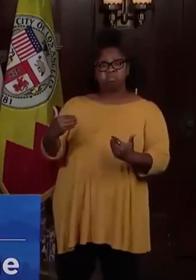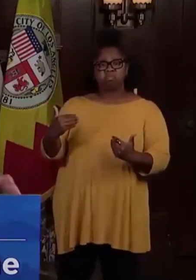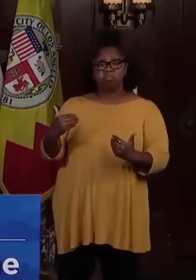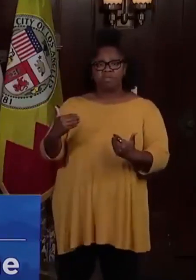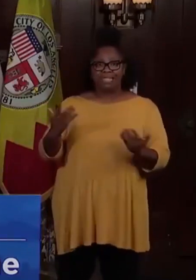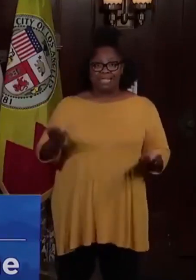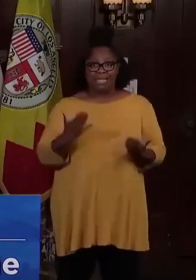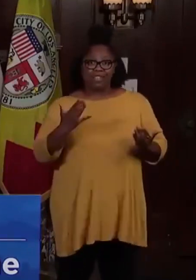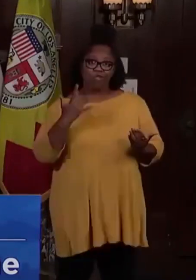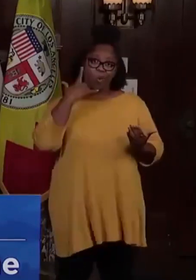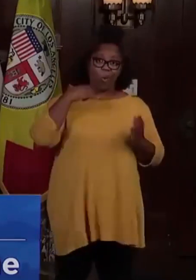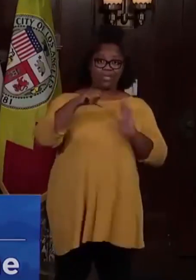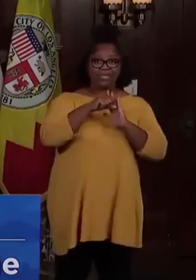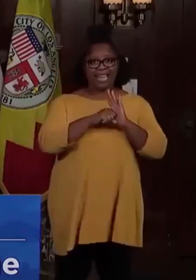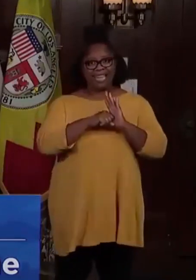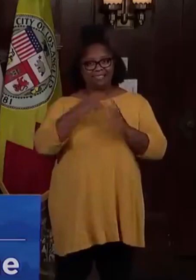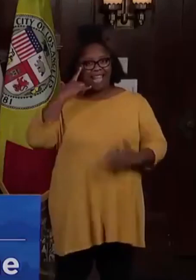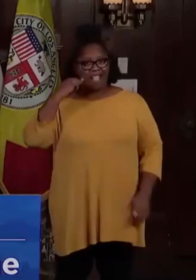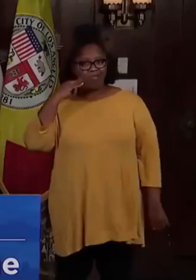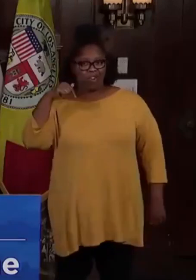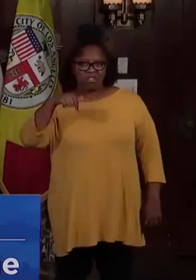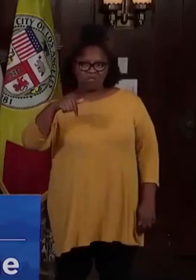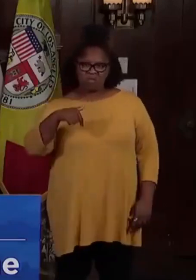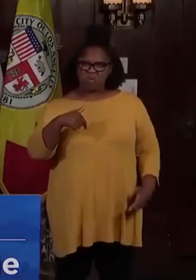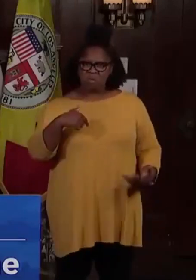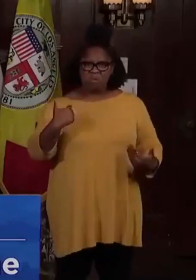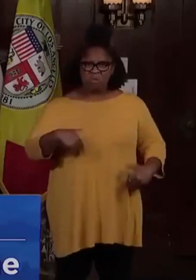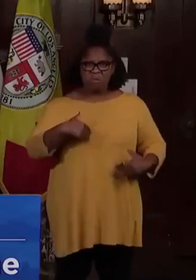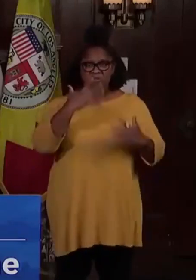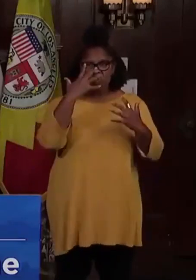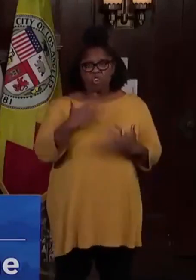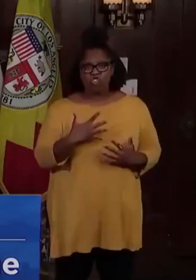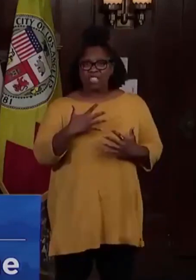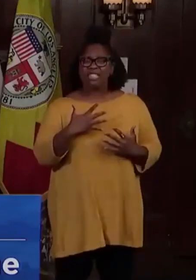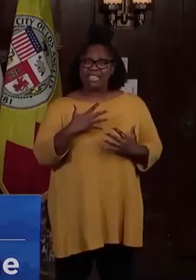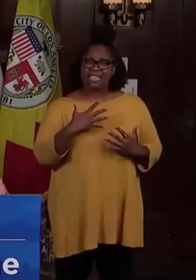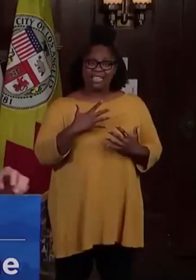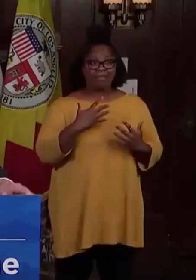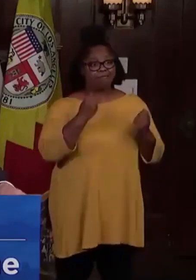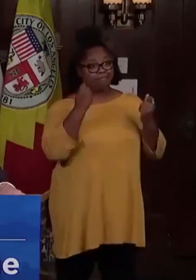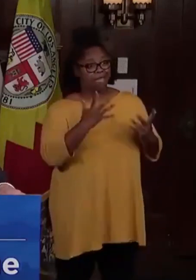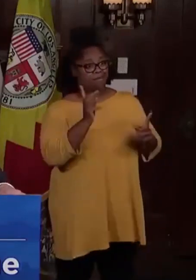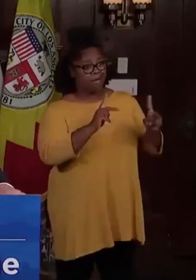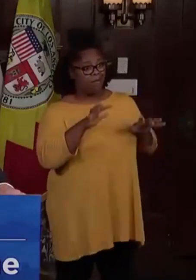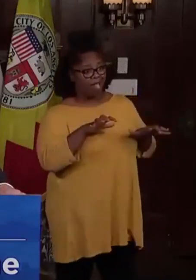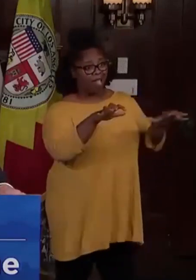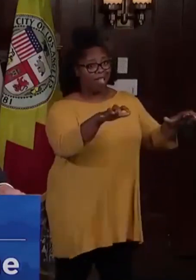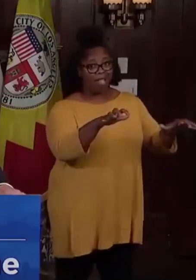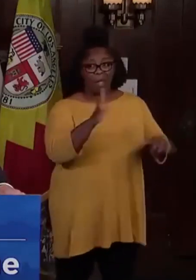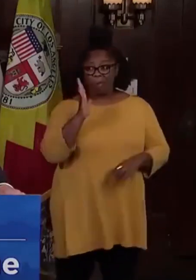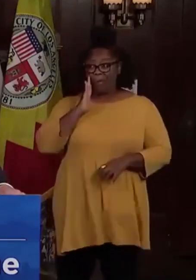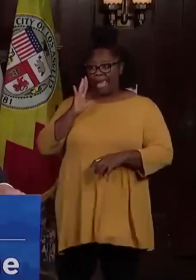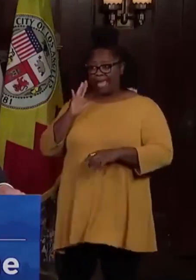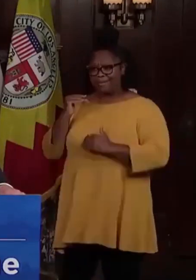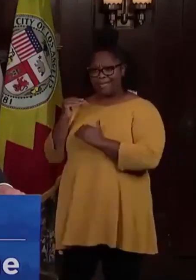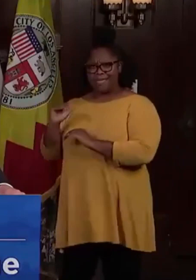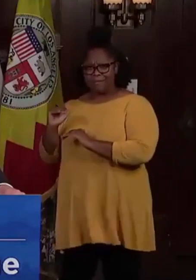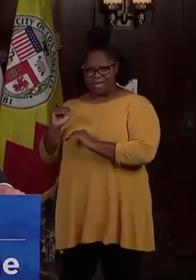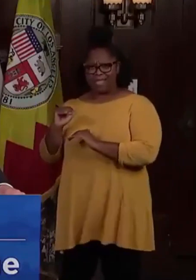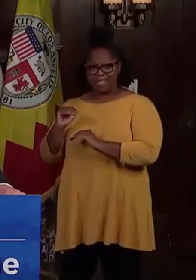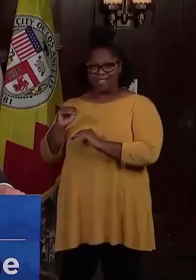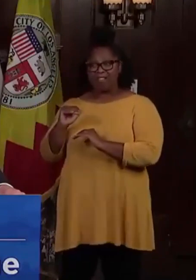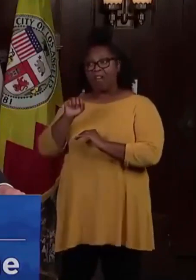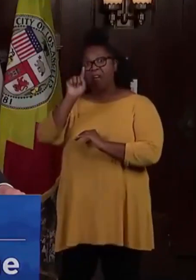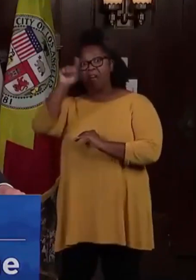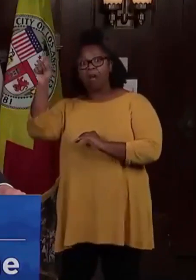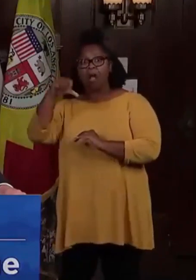unfortunately, California has one of the fewest numbers of hospital beds per capita compared to other states. So if cases